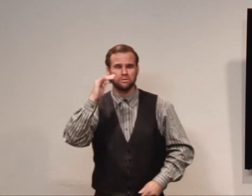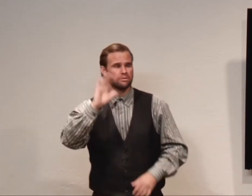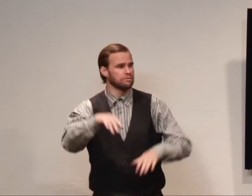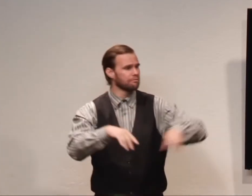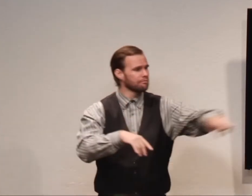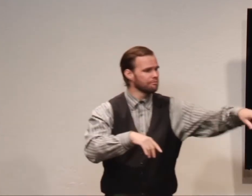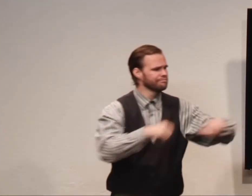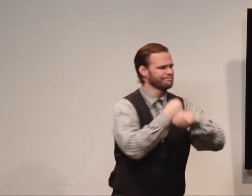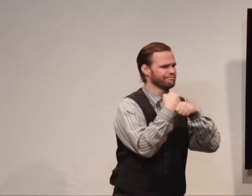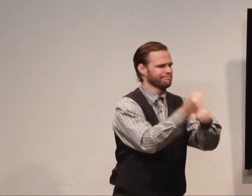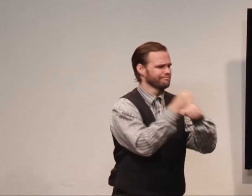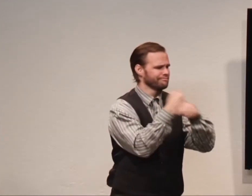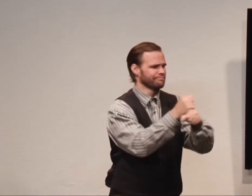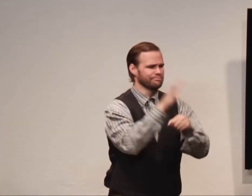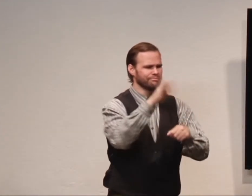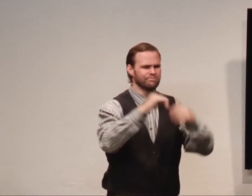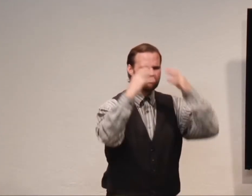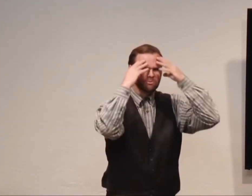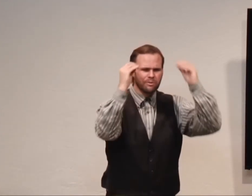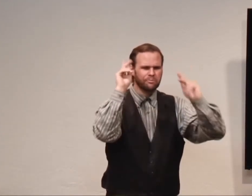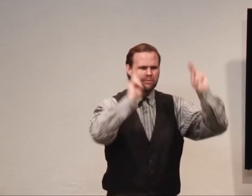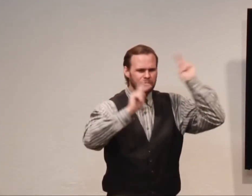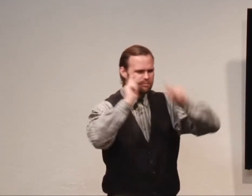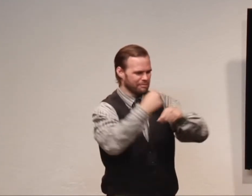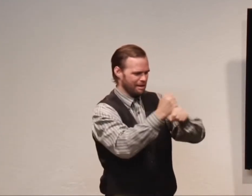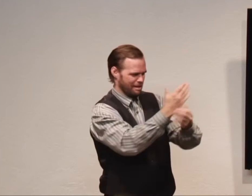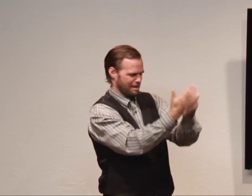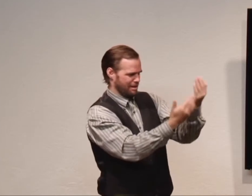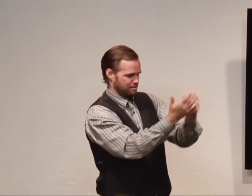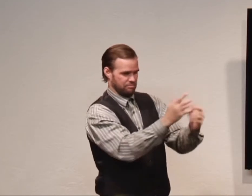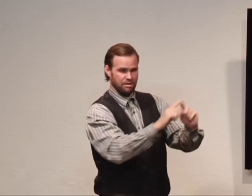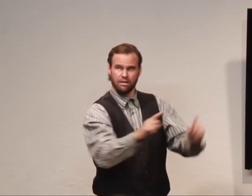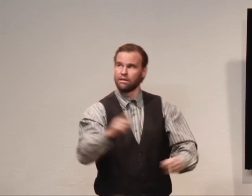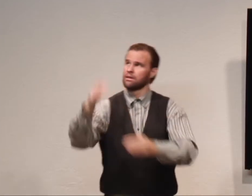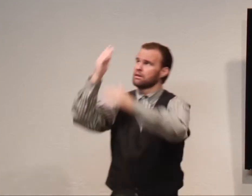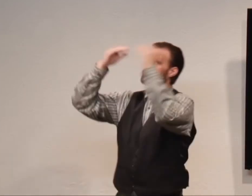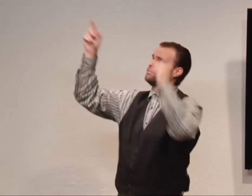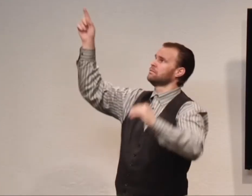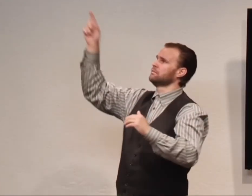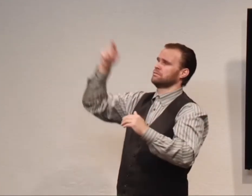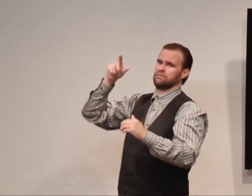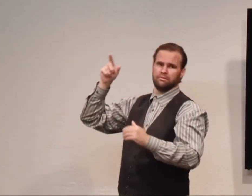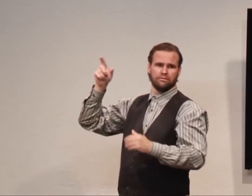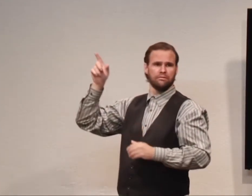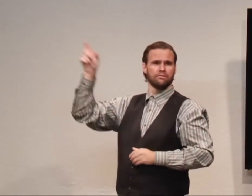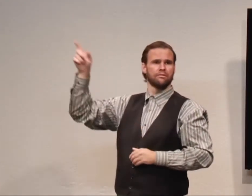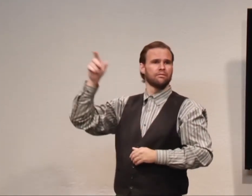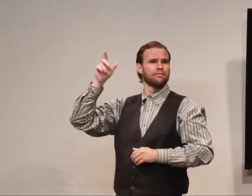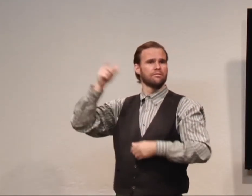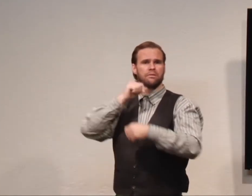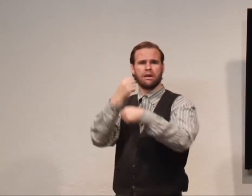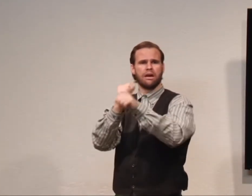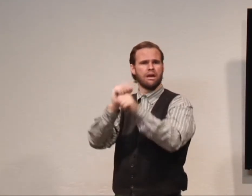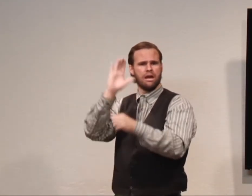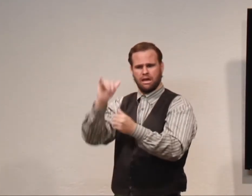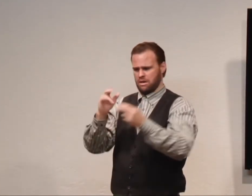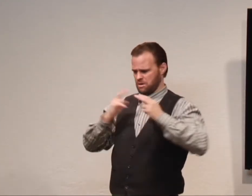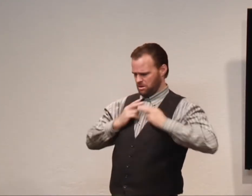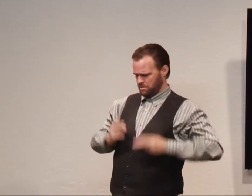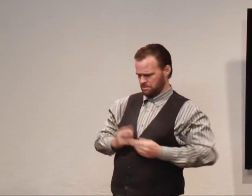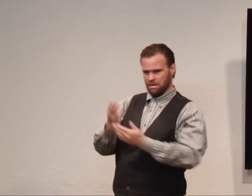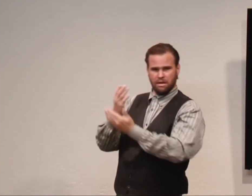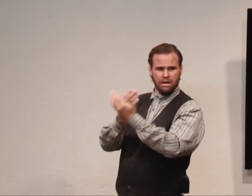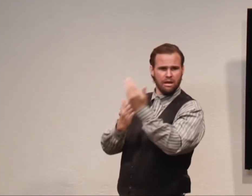This tabernacle, so the one on earth that Moses and Aaron made was made by human hands, but the one in heaven was